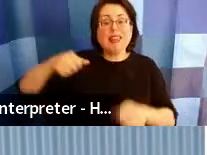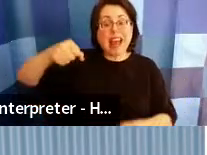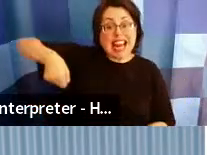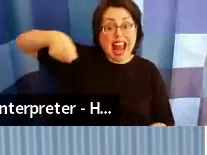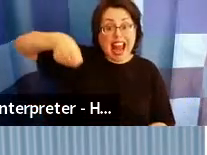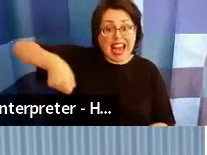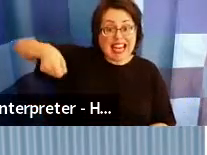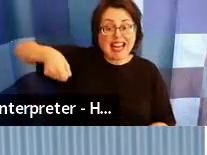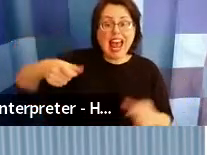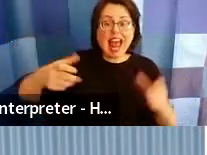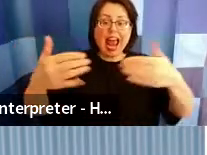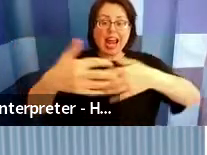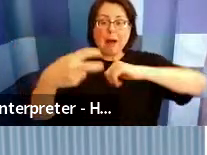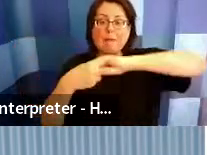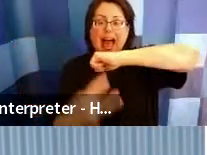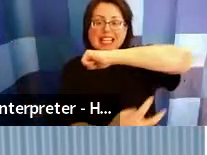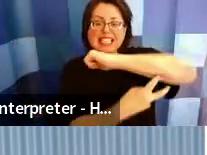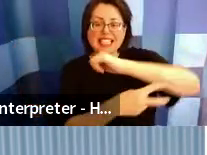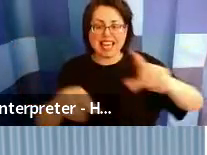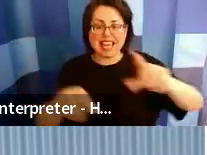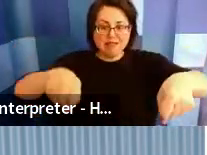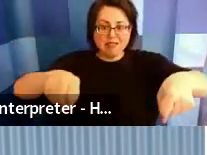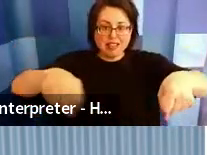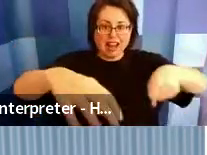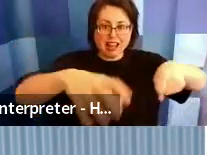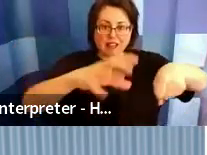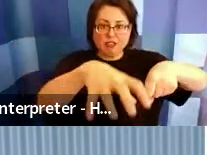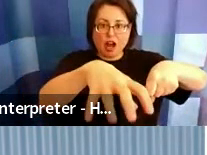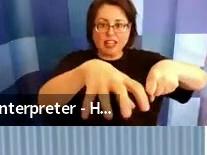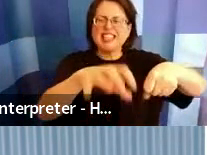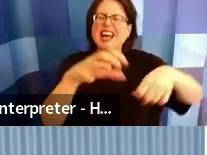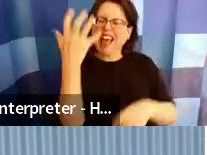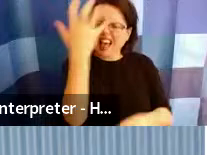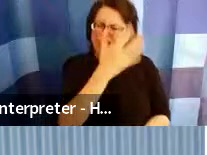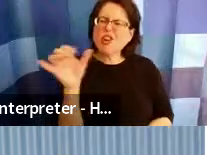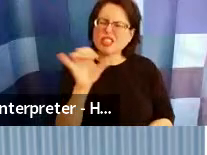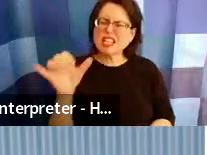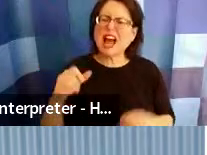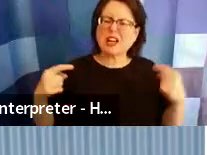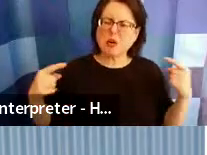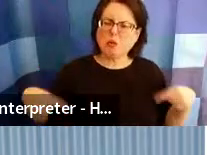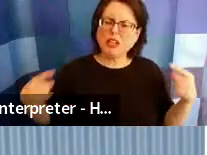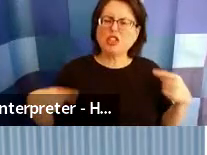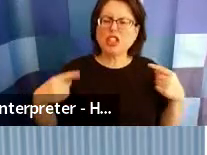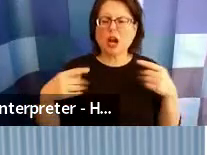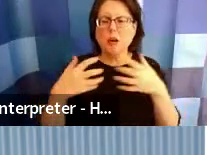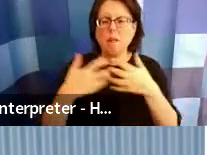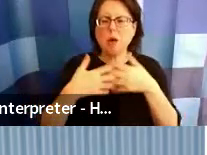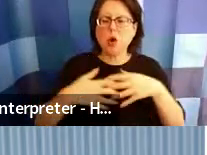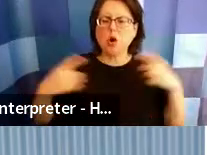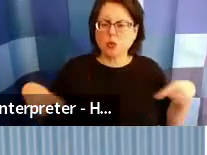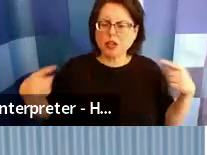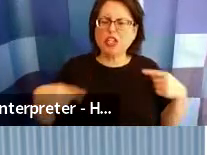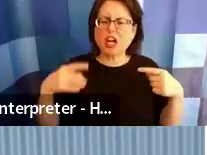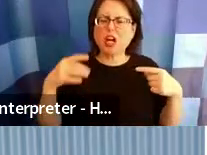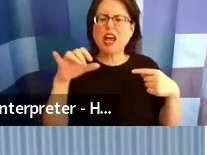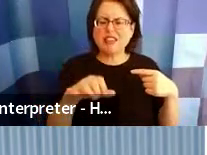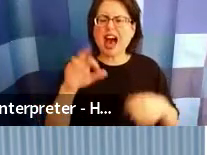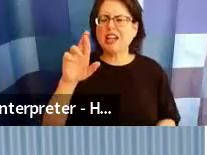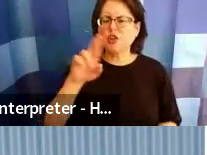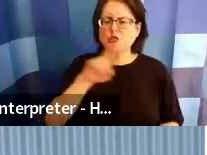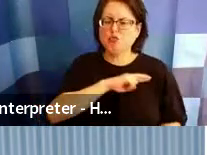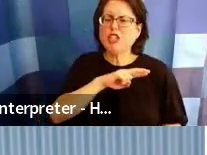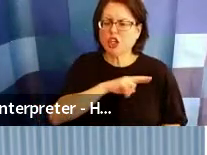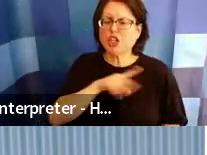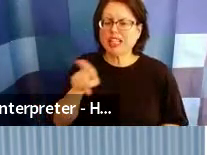limit and more closely resembles the sort of wheelchairs or motorized scooters that Richard was talking